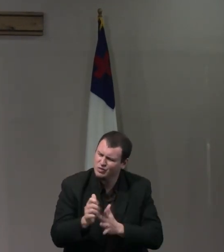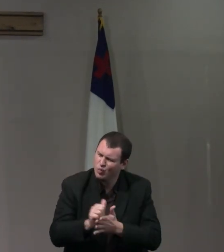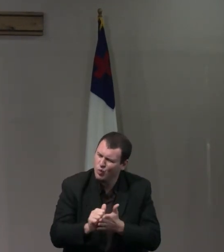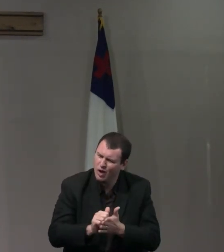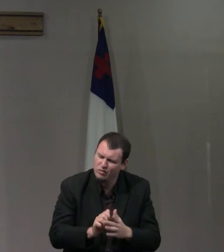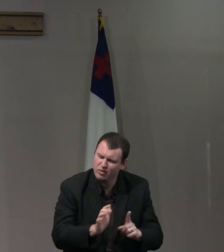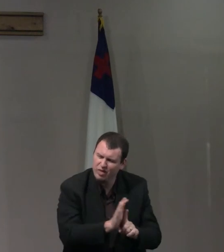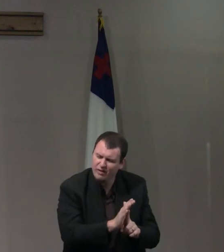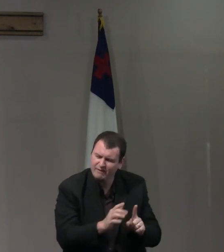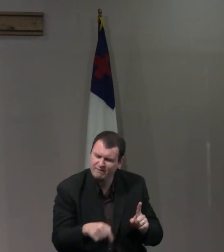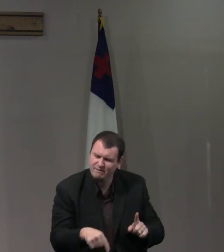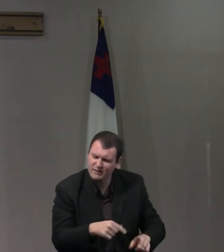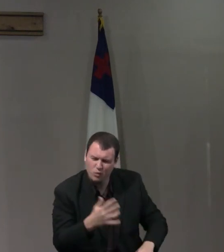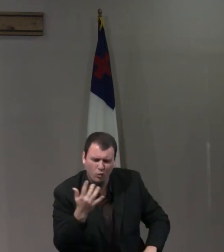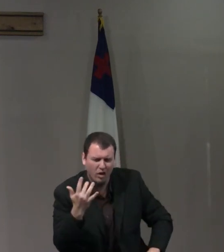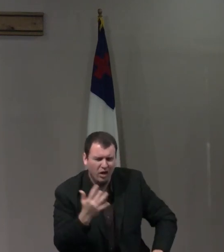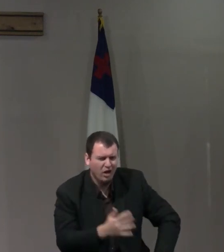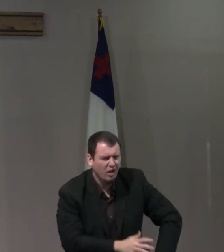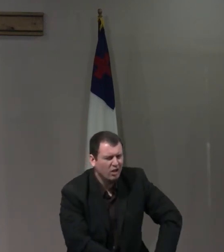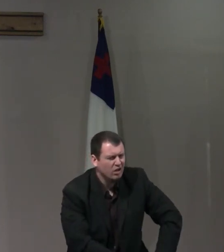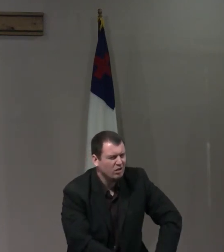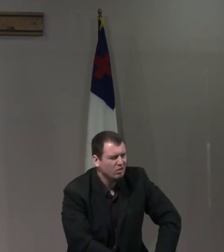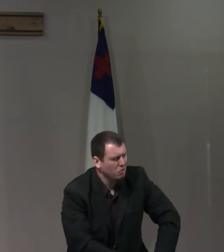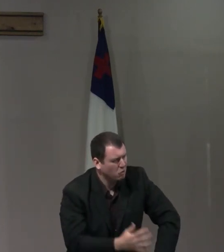Now, why did Jesus wash the disciples' feet?